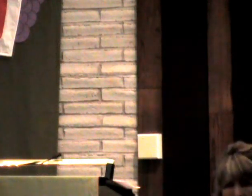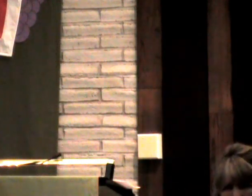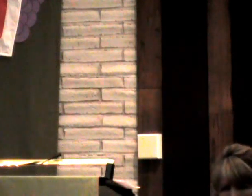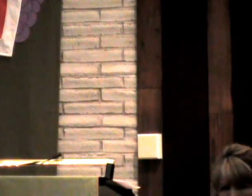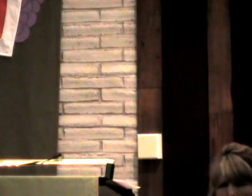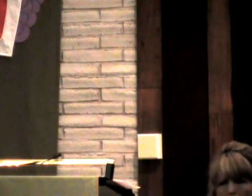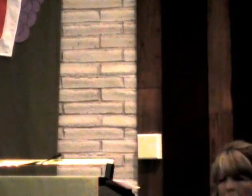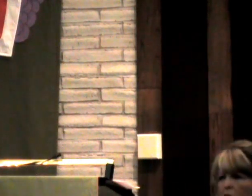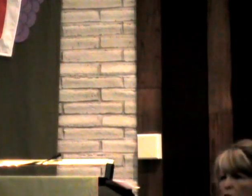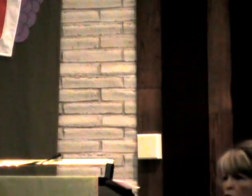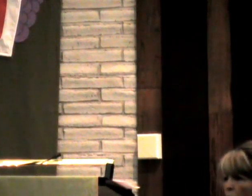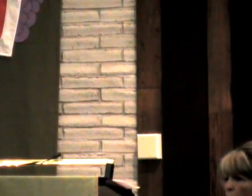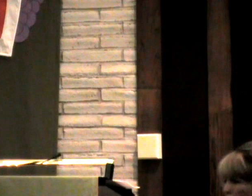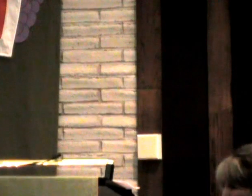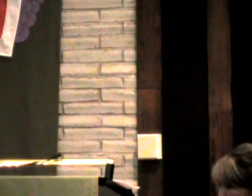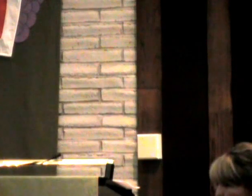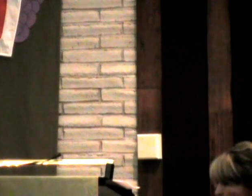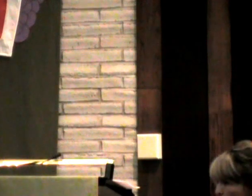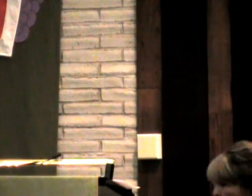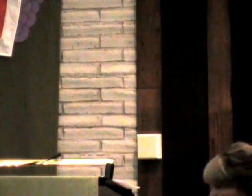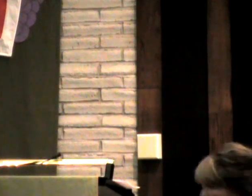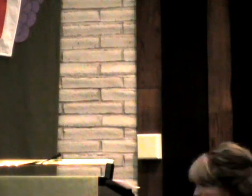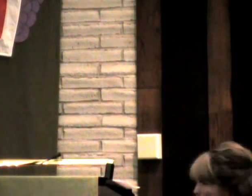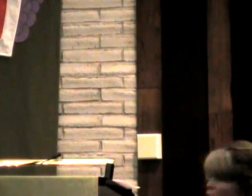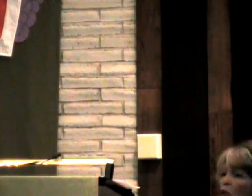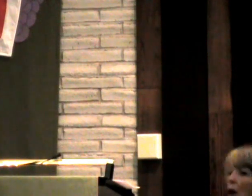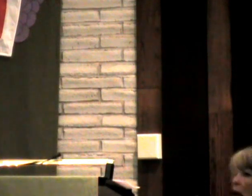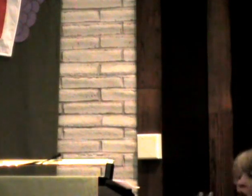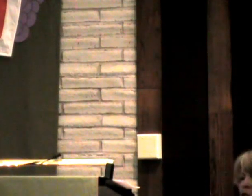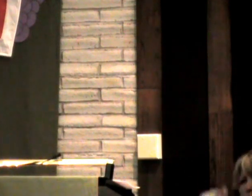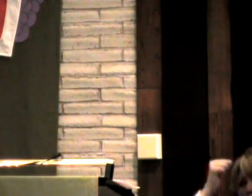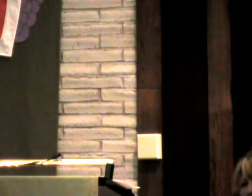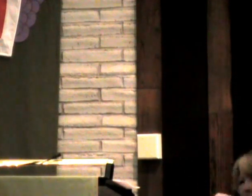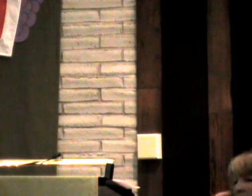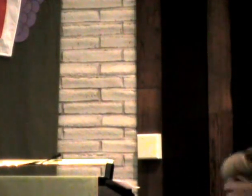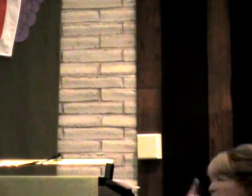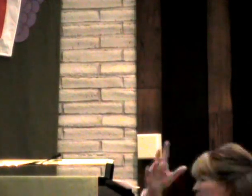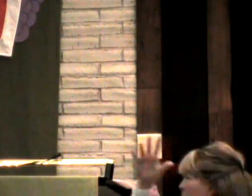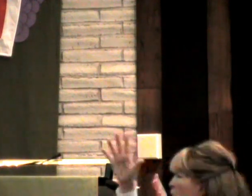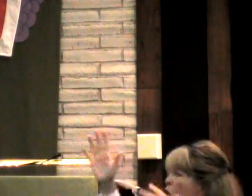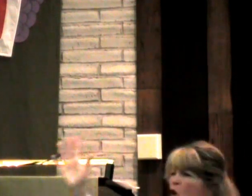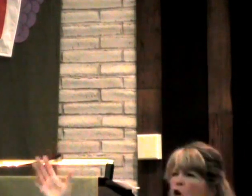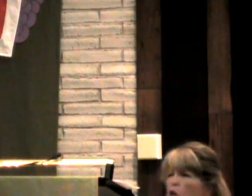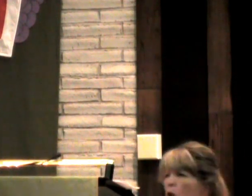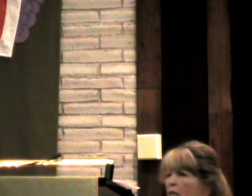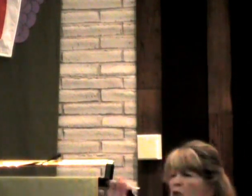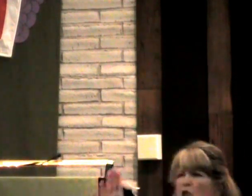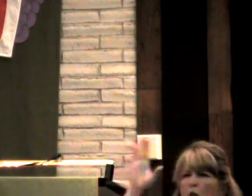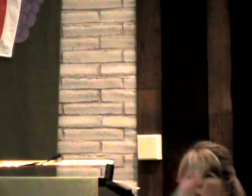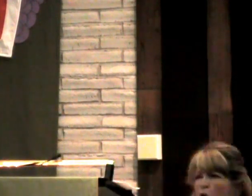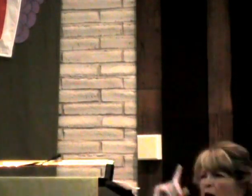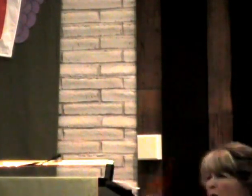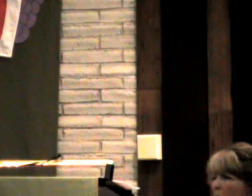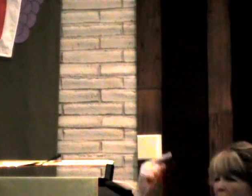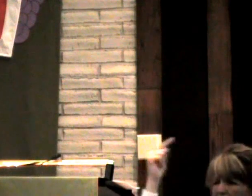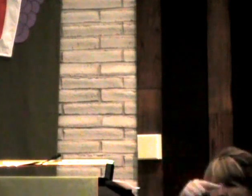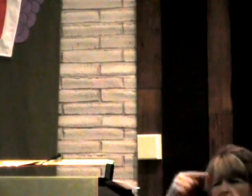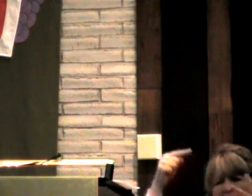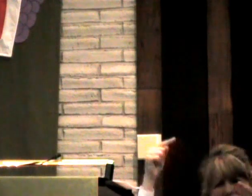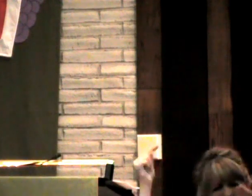marriage problems, maybe your financial problems, your relationship with your children's, relationships with your siblings, parents, or whatever you